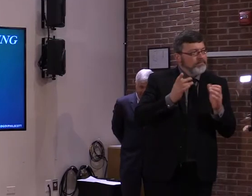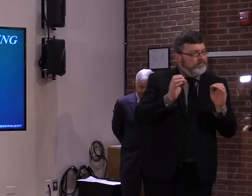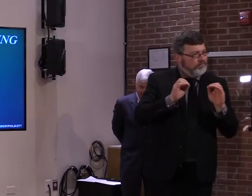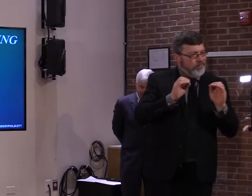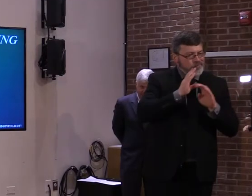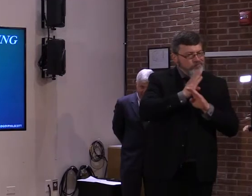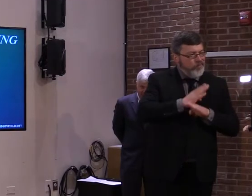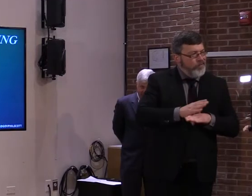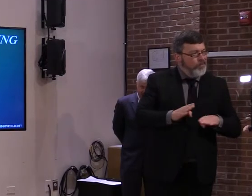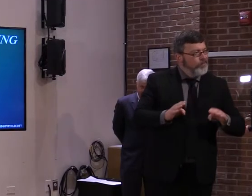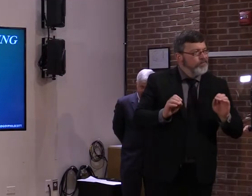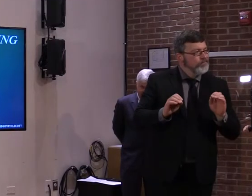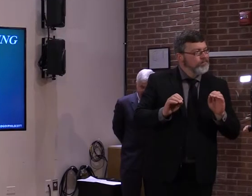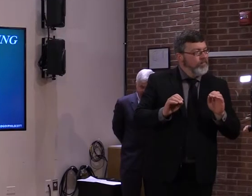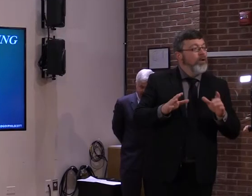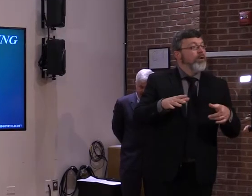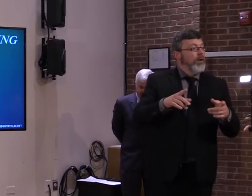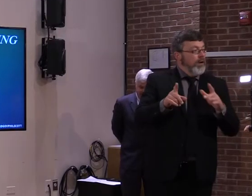Governor,